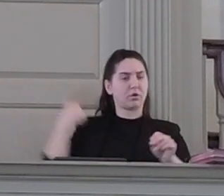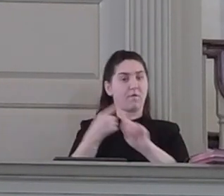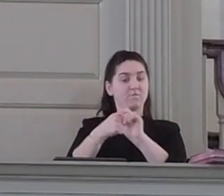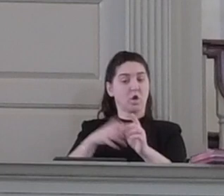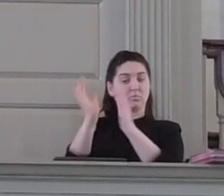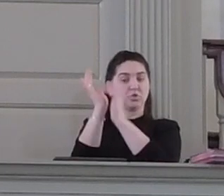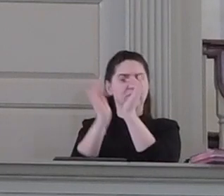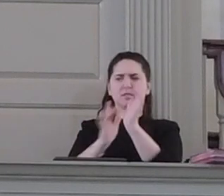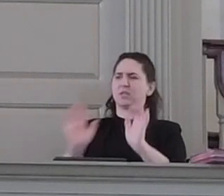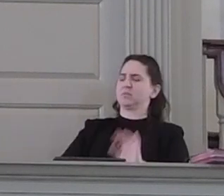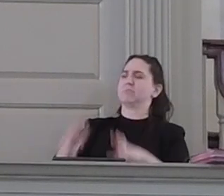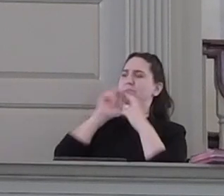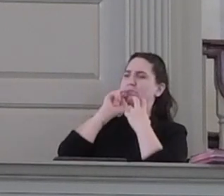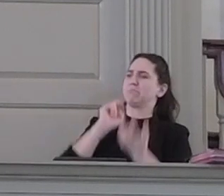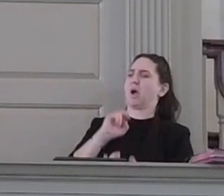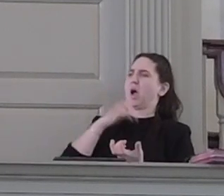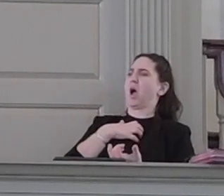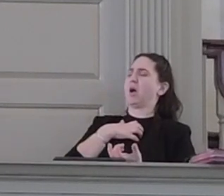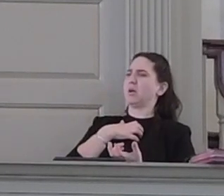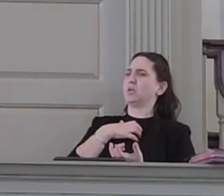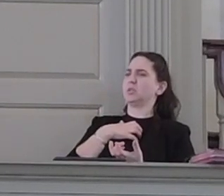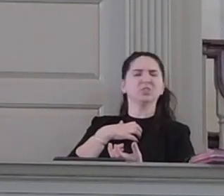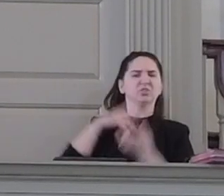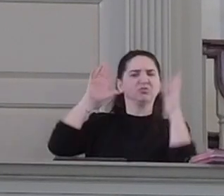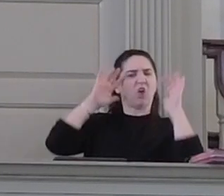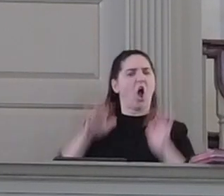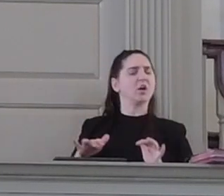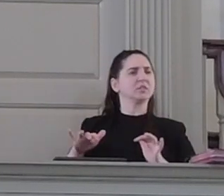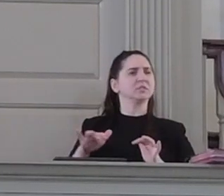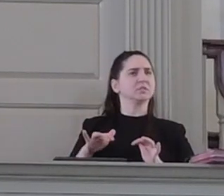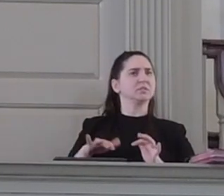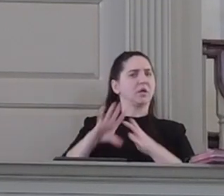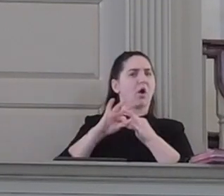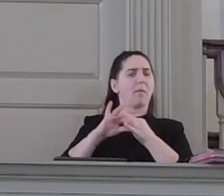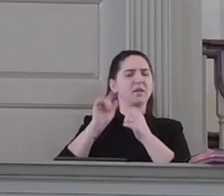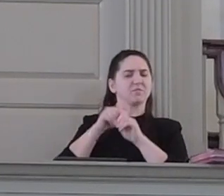Days like that were good days.